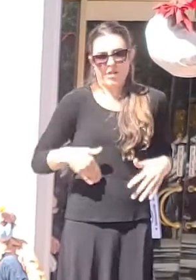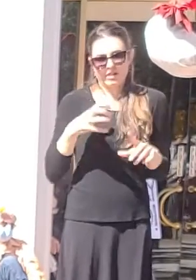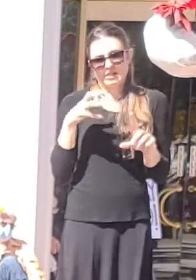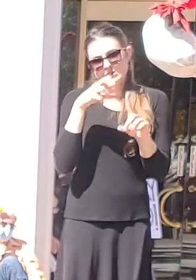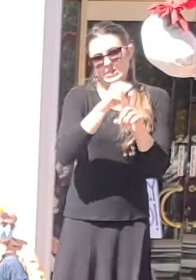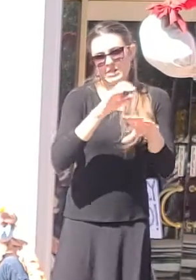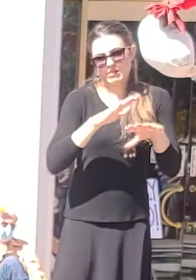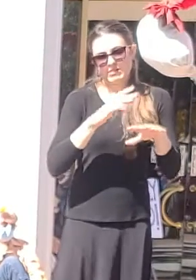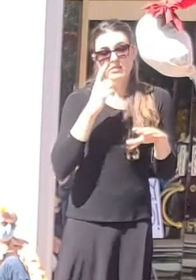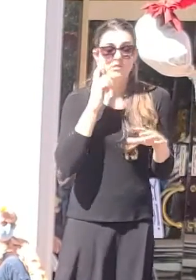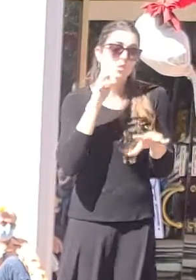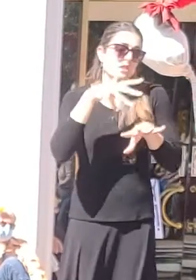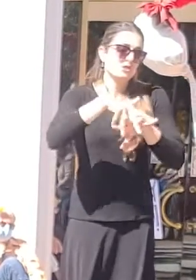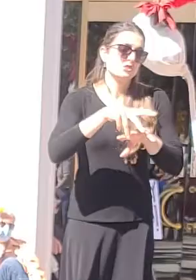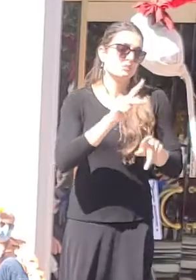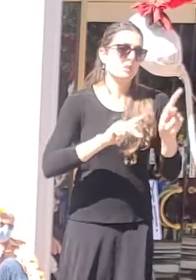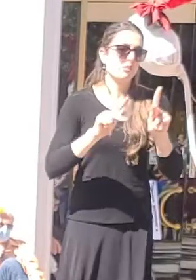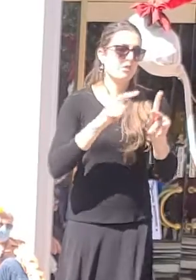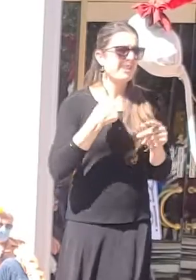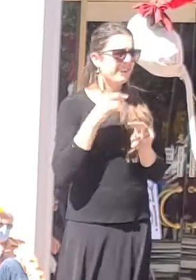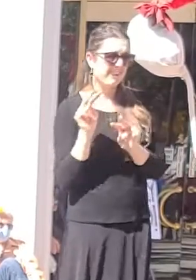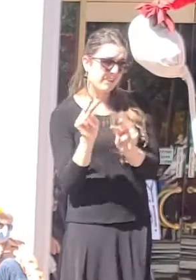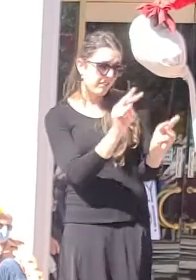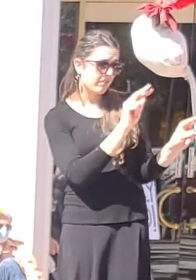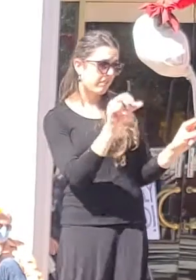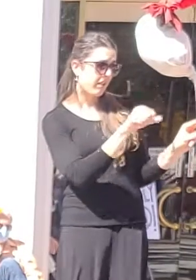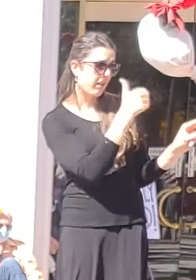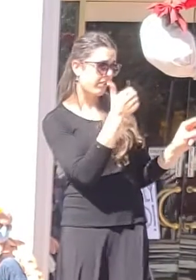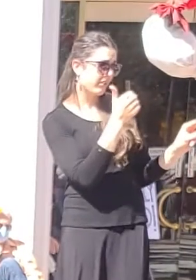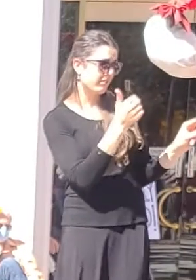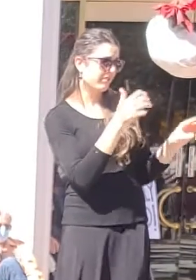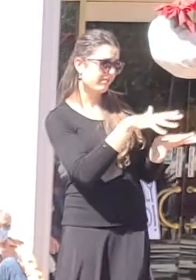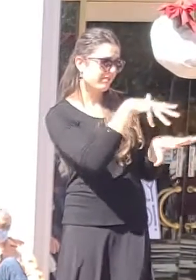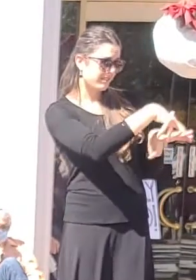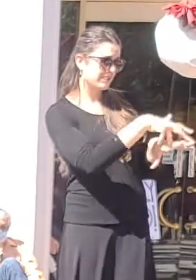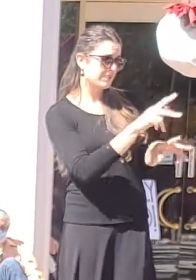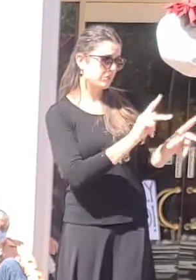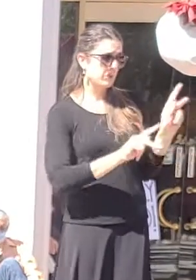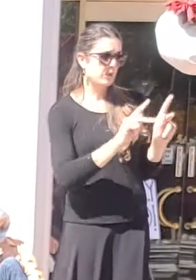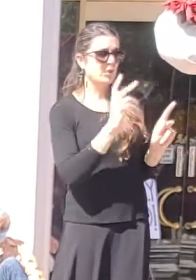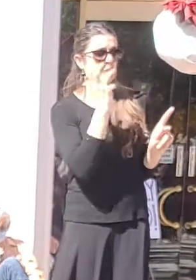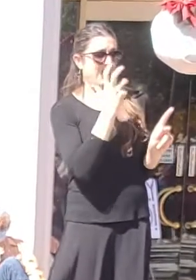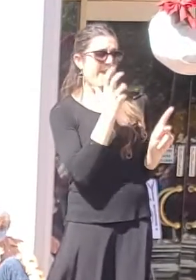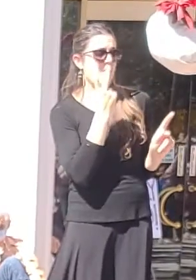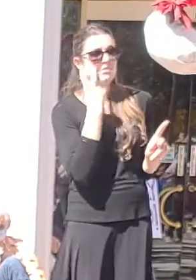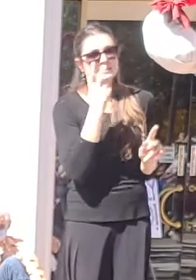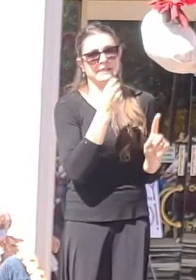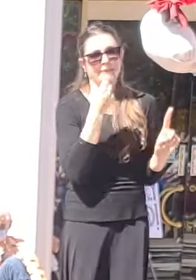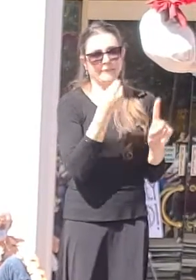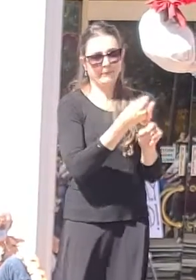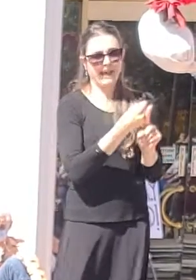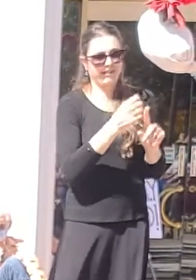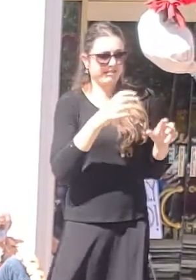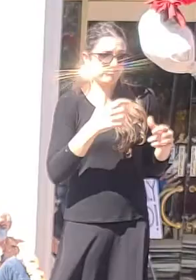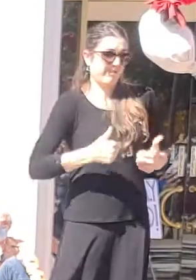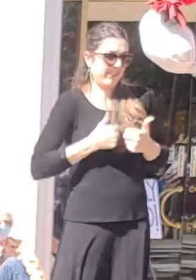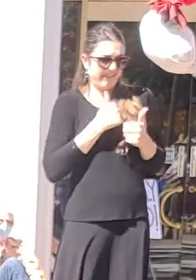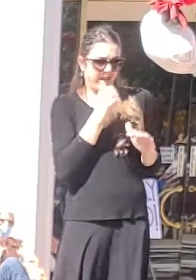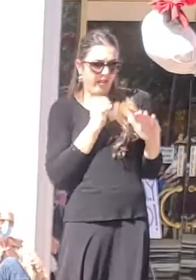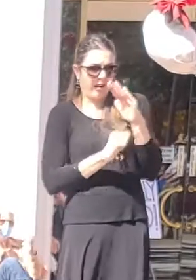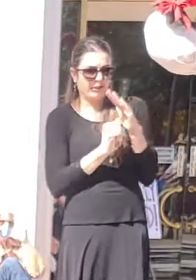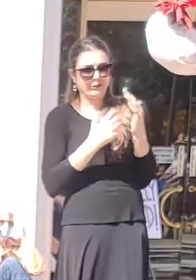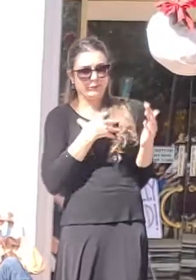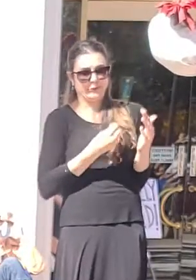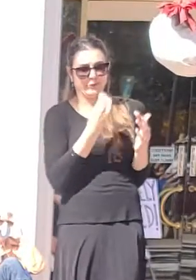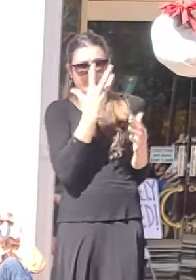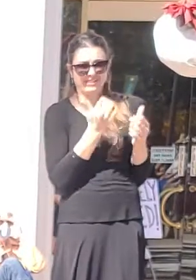Native Americans, I can clearly see the effects of living under white supremacy, of not having culturally matched providers, of living